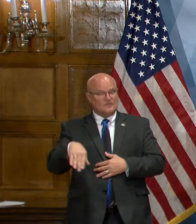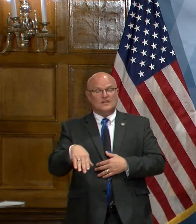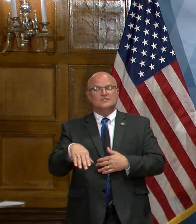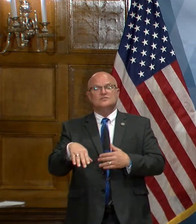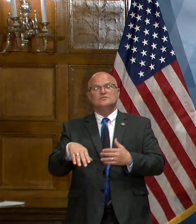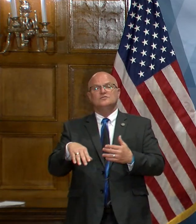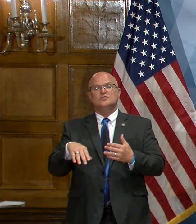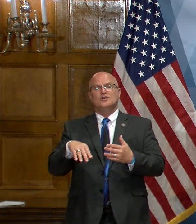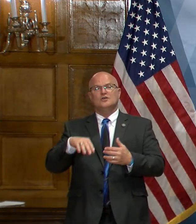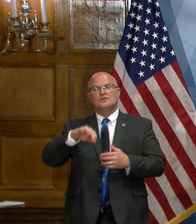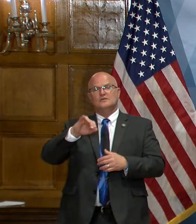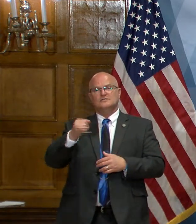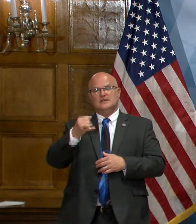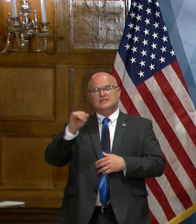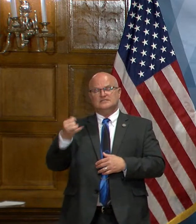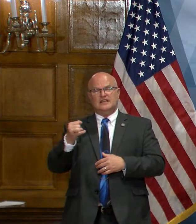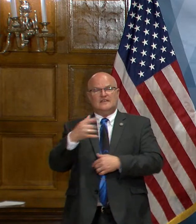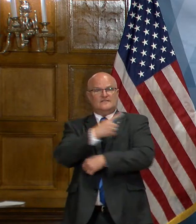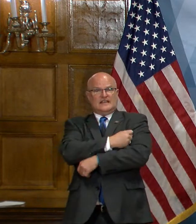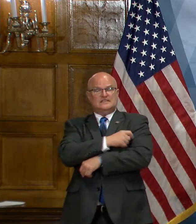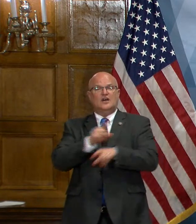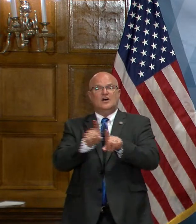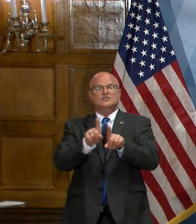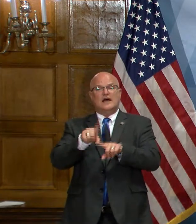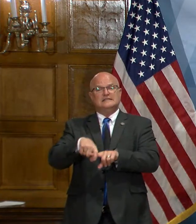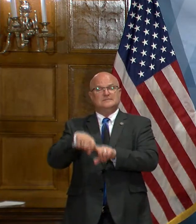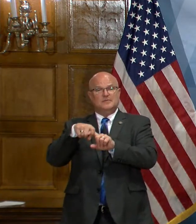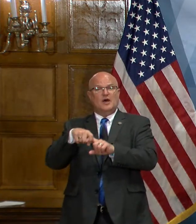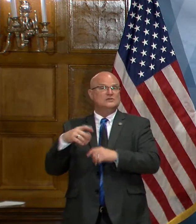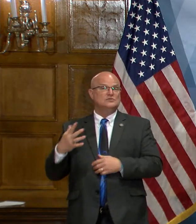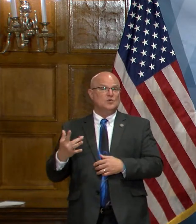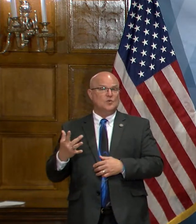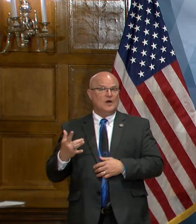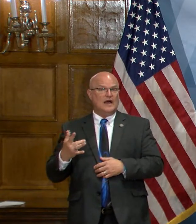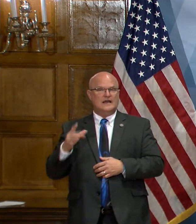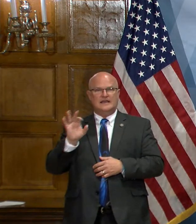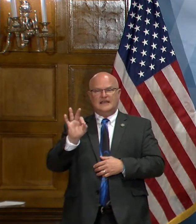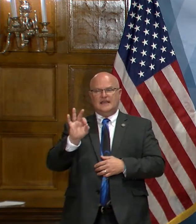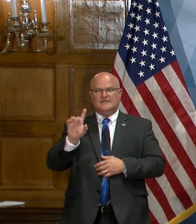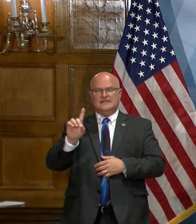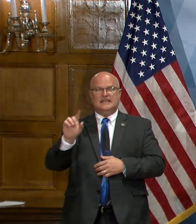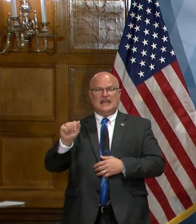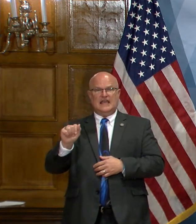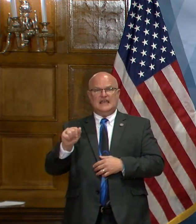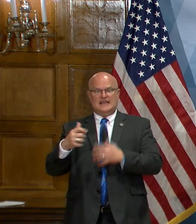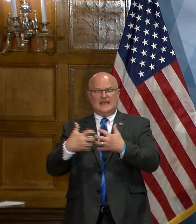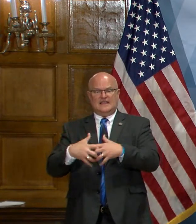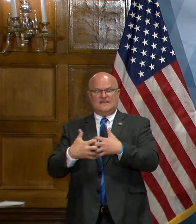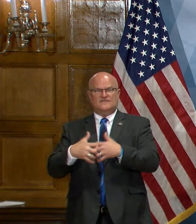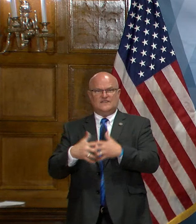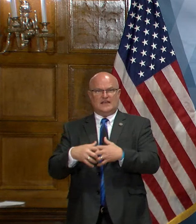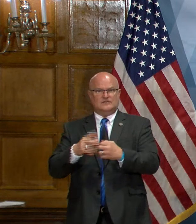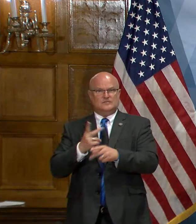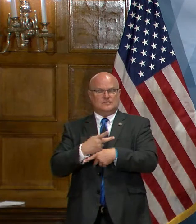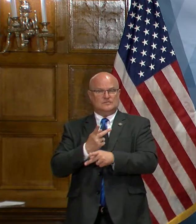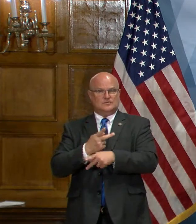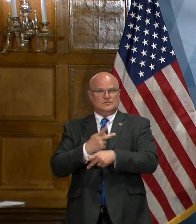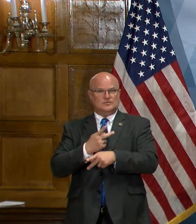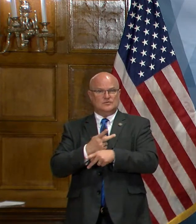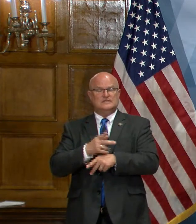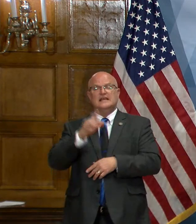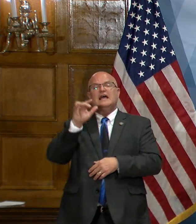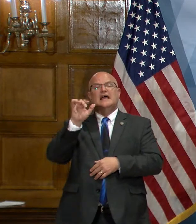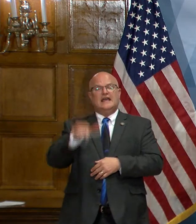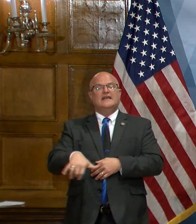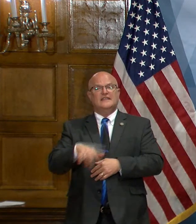that the Janssen vaccine right now also has a pause on it because of the FDA and the factory where it's being produced, and